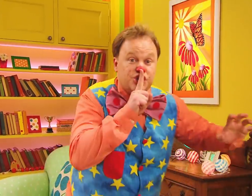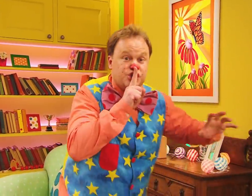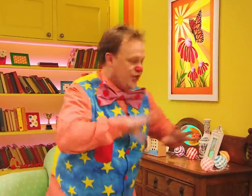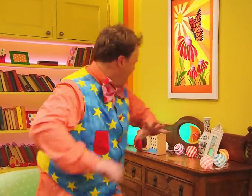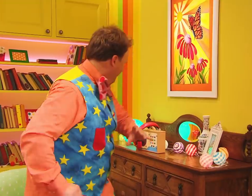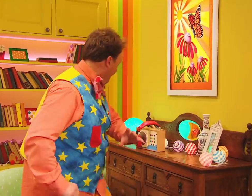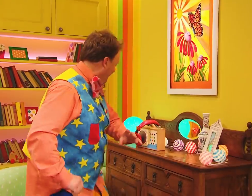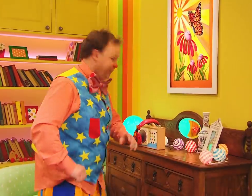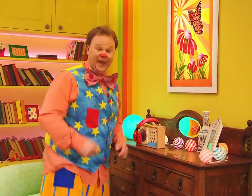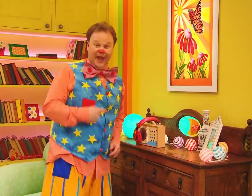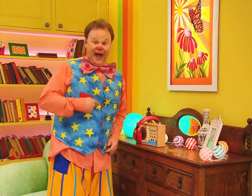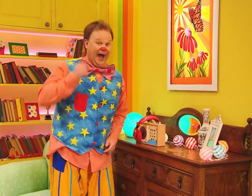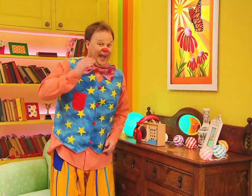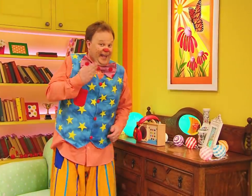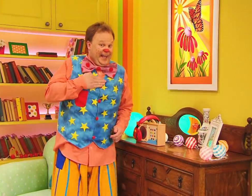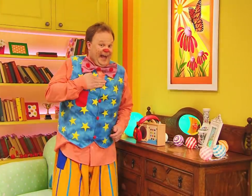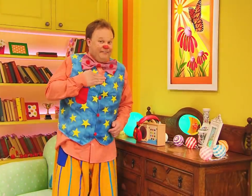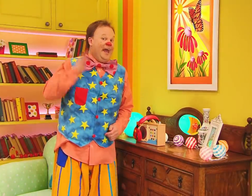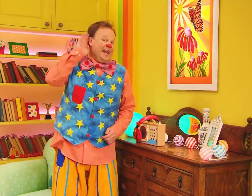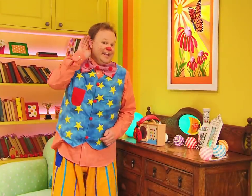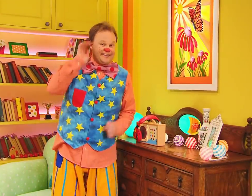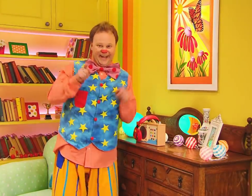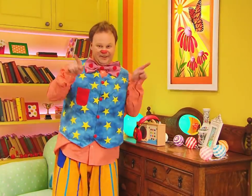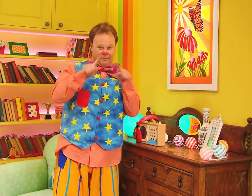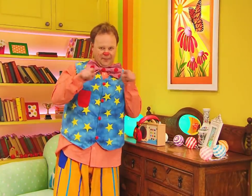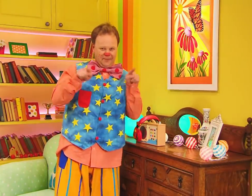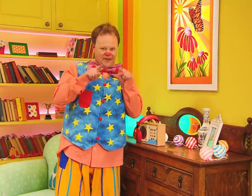Shh. Oh, I love listening to music.